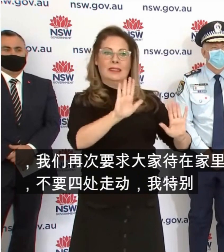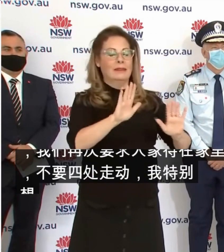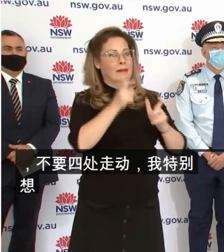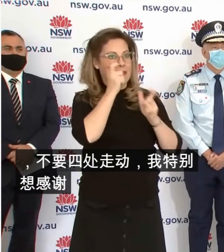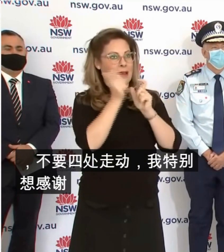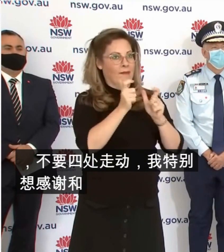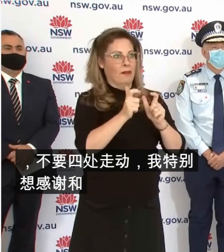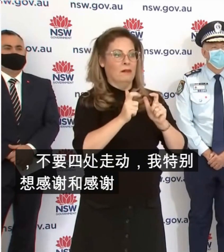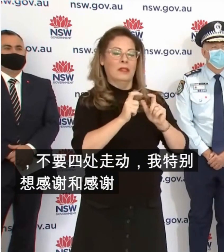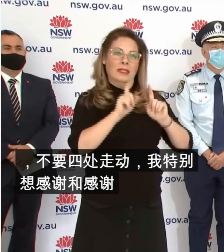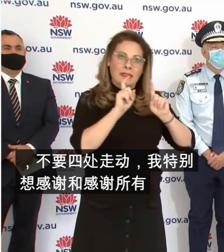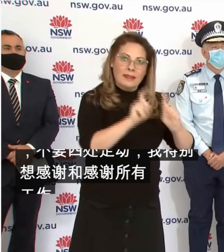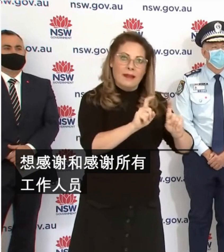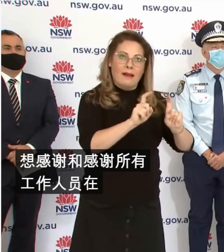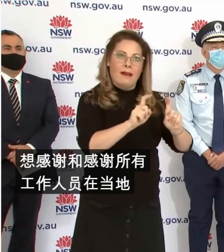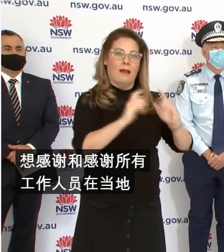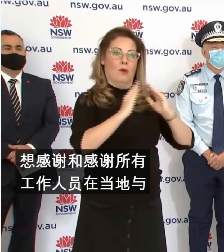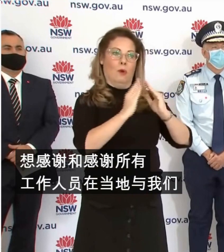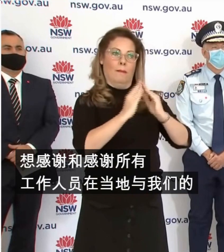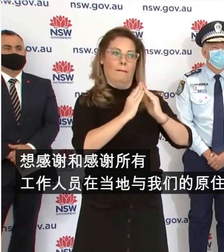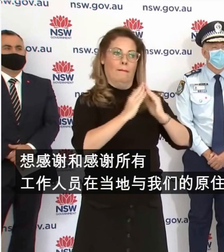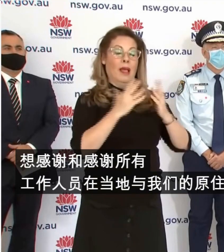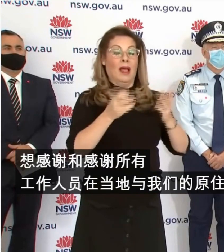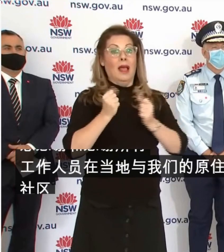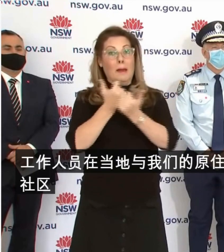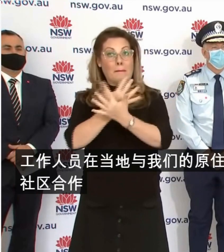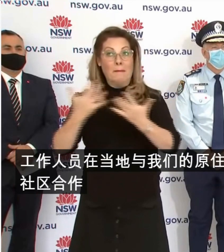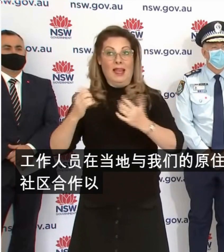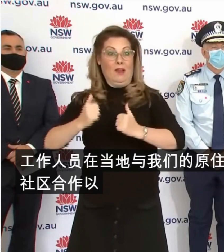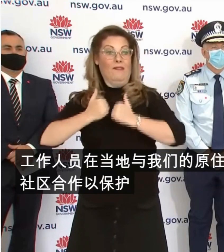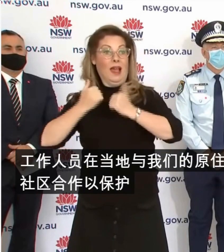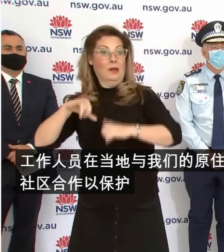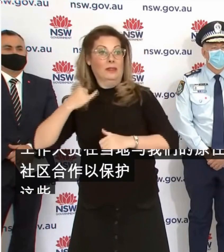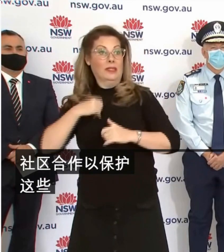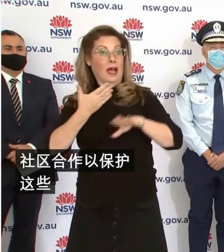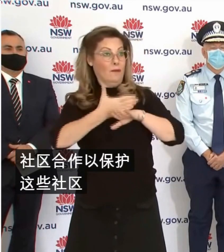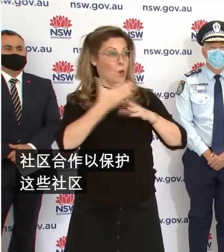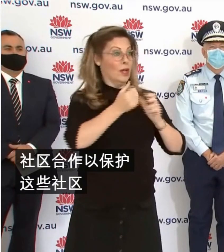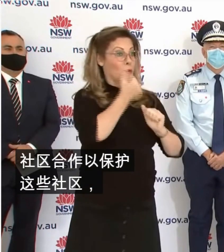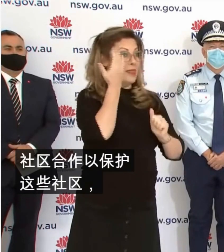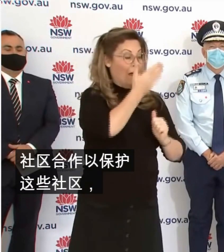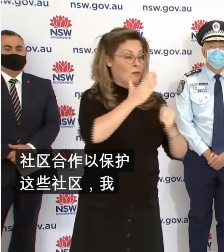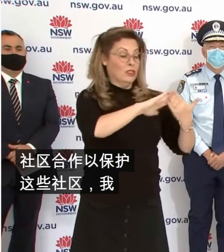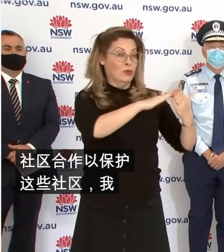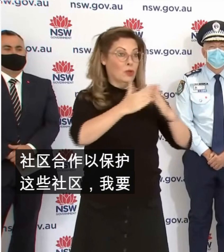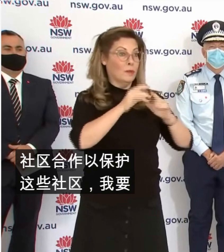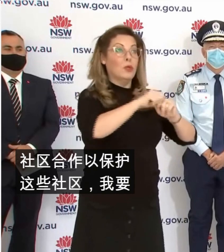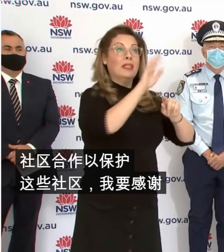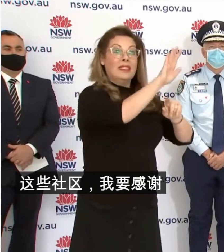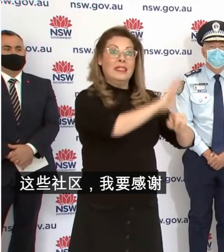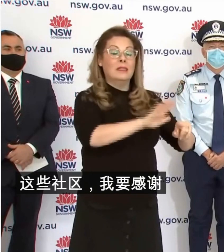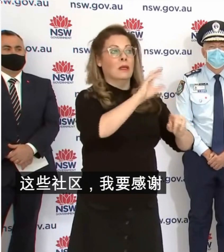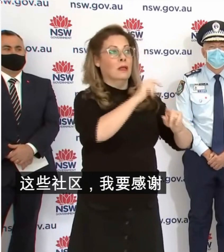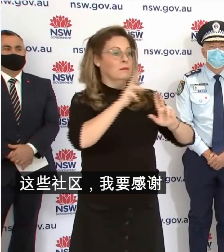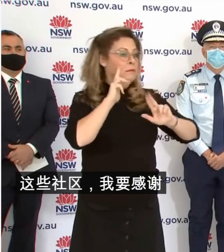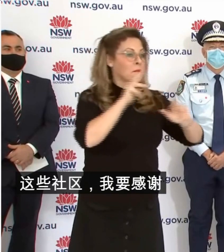especially wanted to acknowledge and thank all the staff working with our Aboriginal communities on the ground to protect those communities. And I say thank